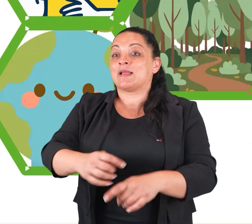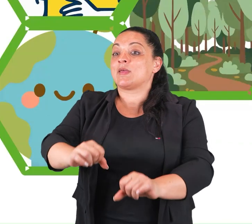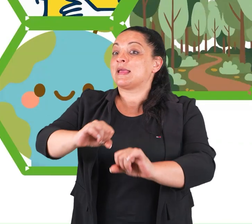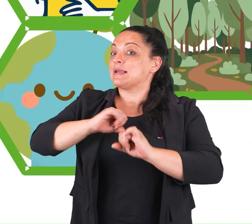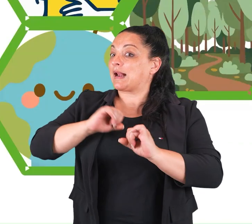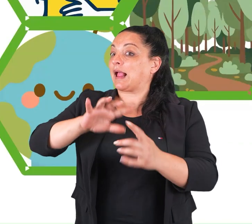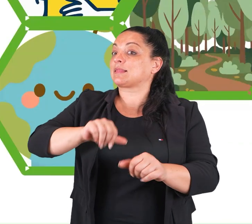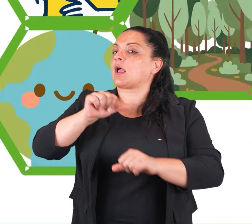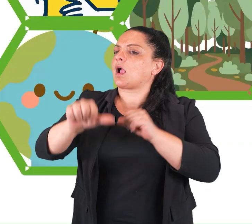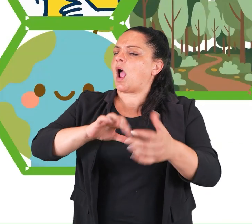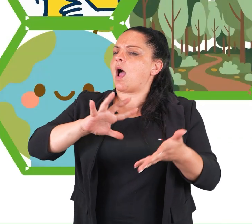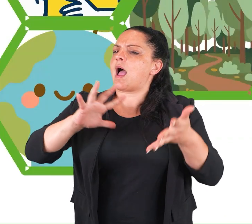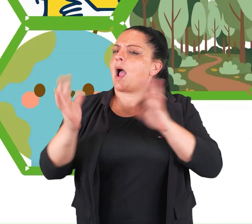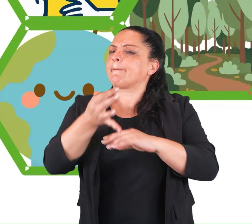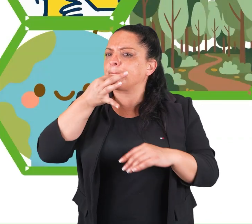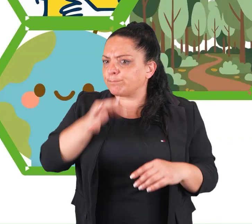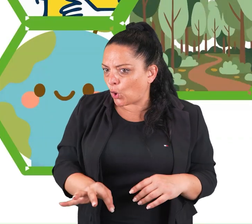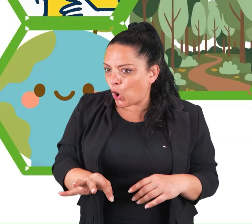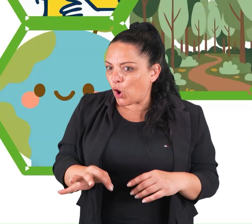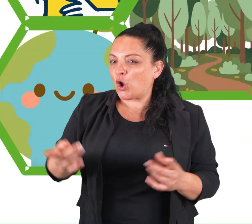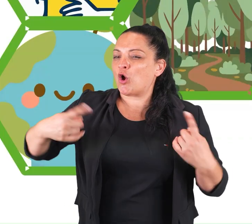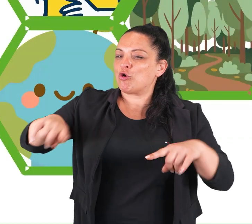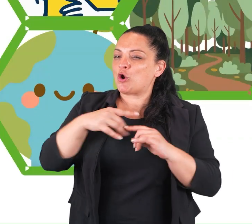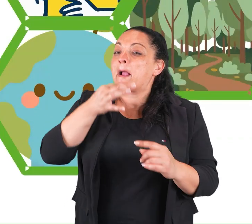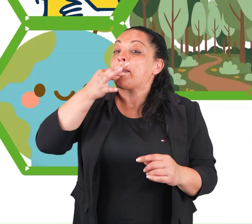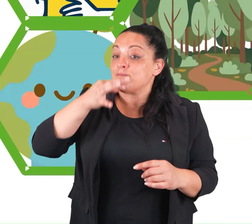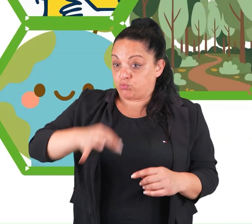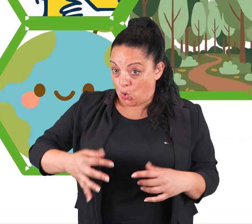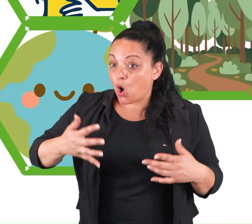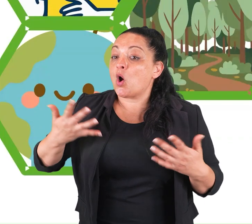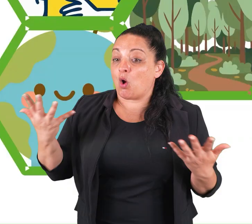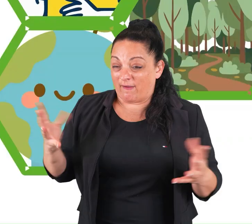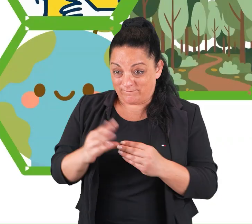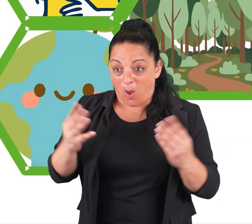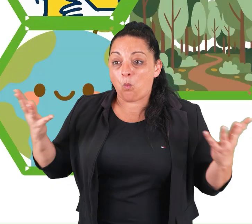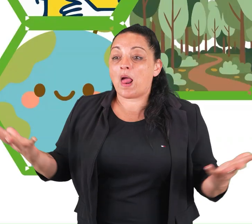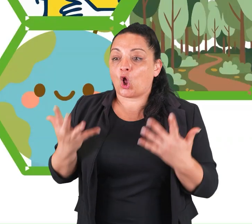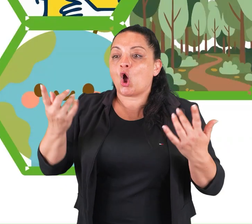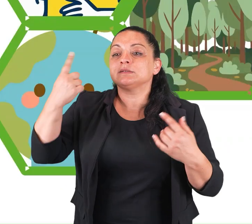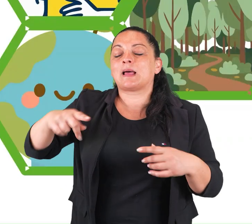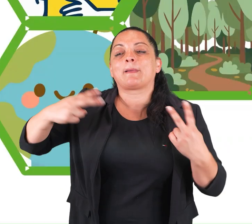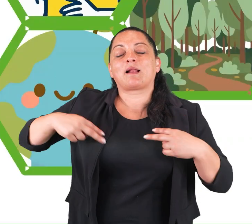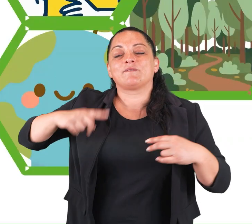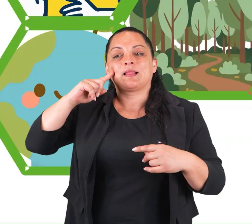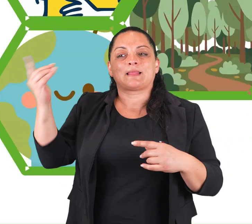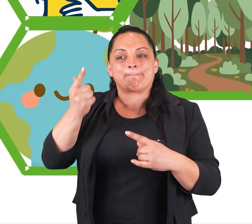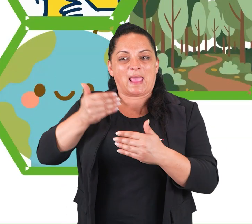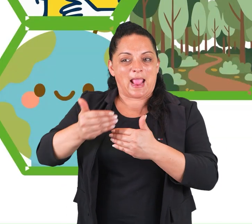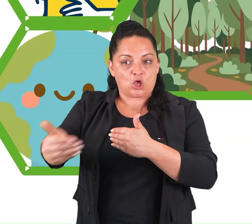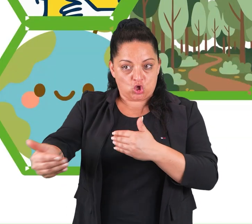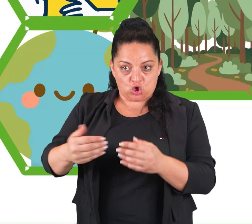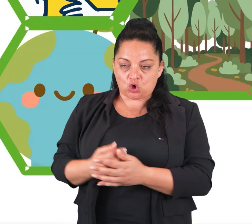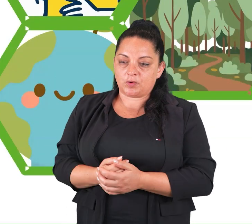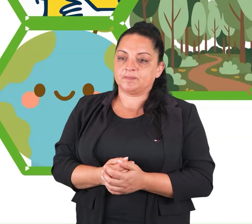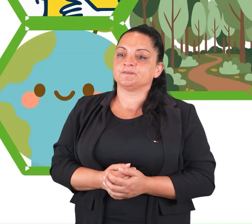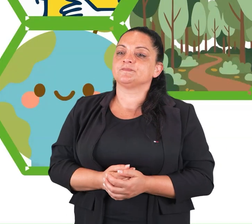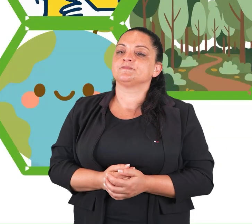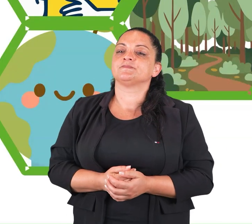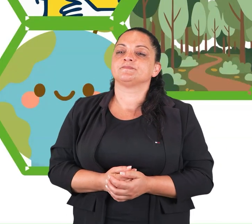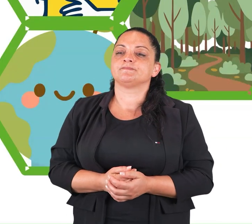optimist and believe that change is possible and that we can do something for this situation and to have a